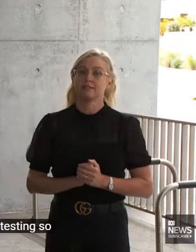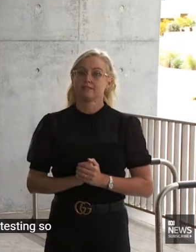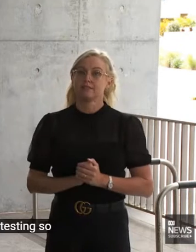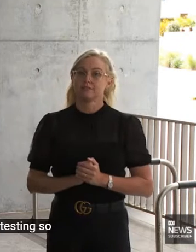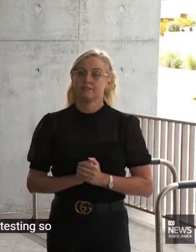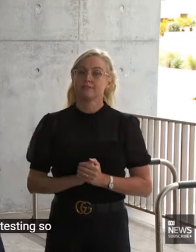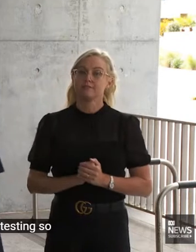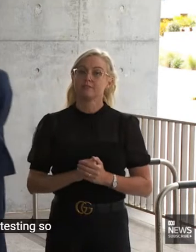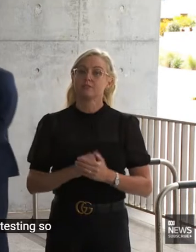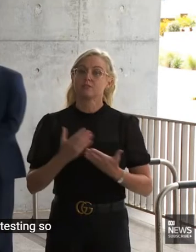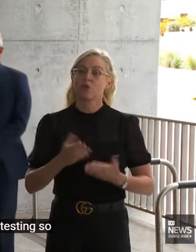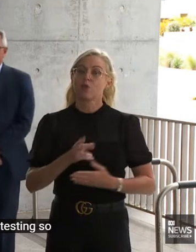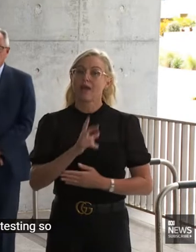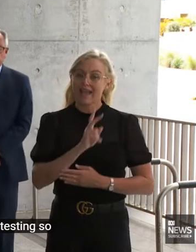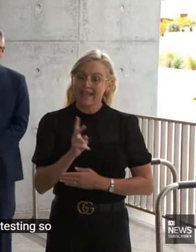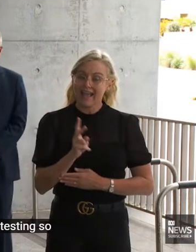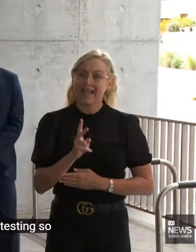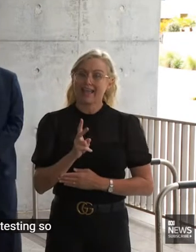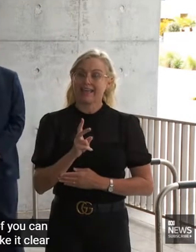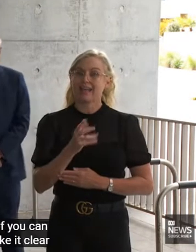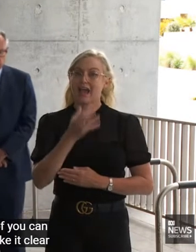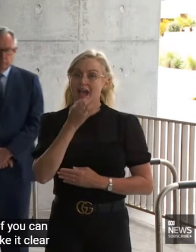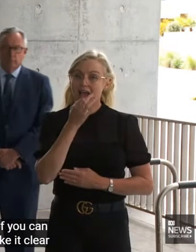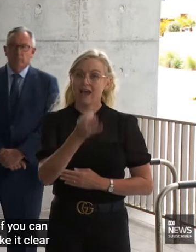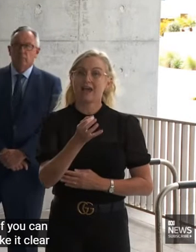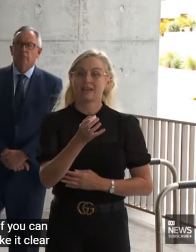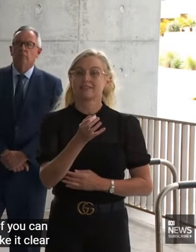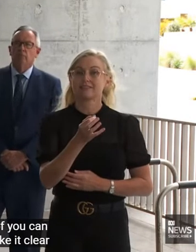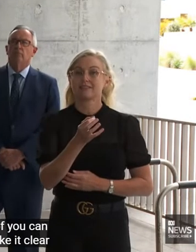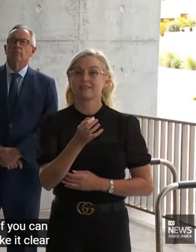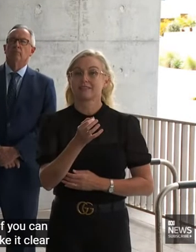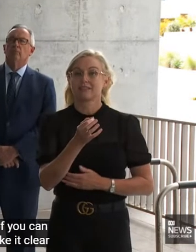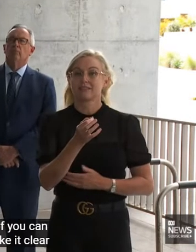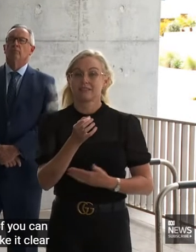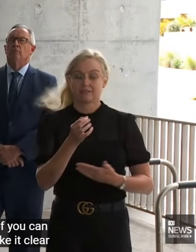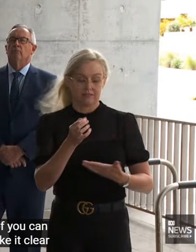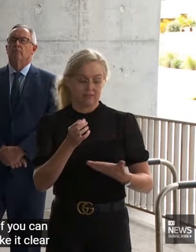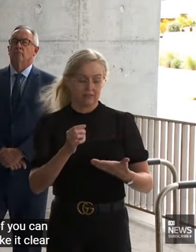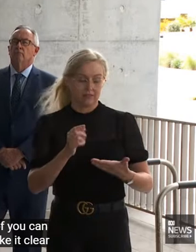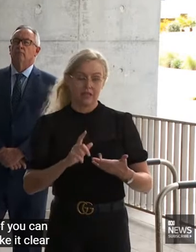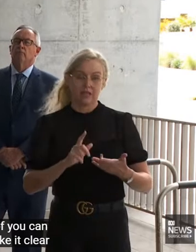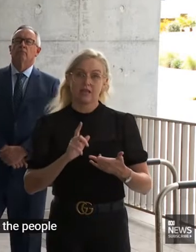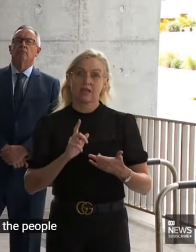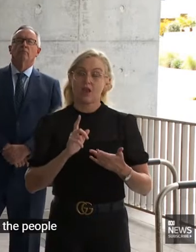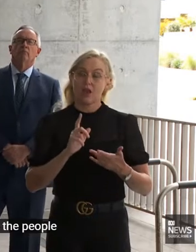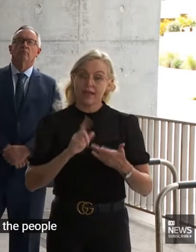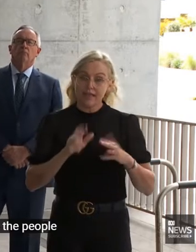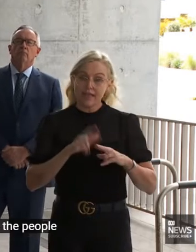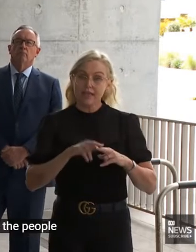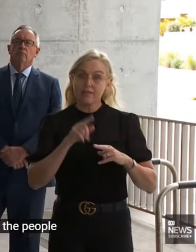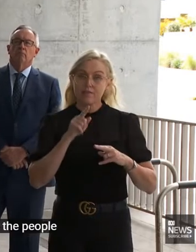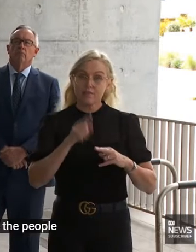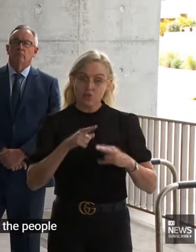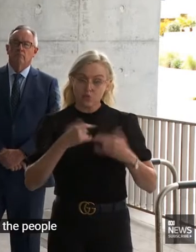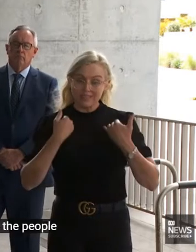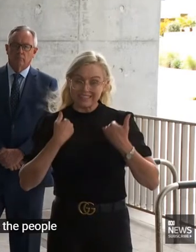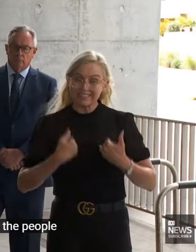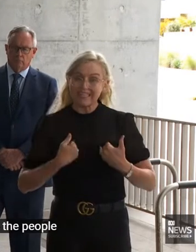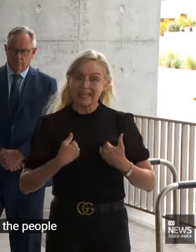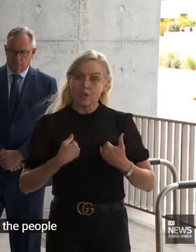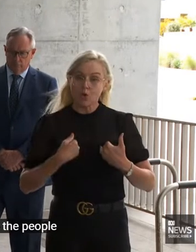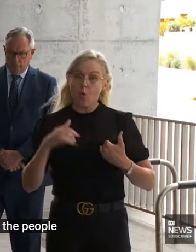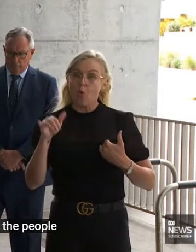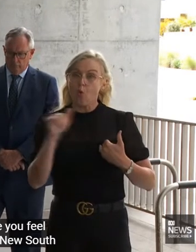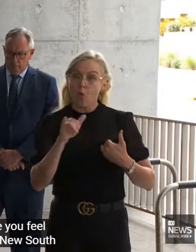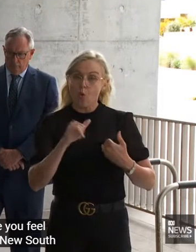make the point or make it clear as we communicate to the people of our state that only if you feel unwell or are